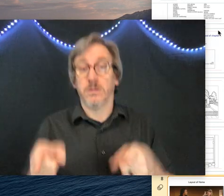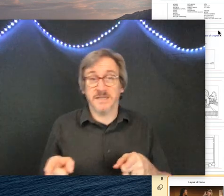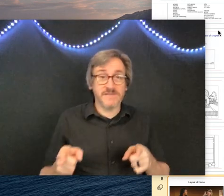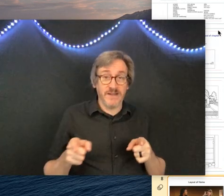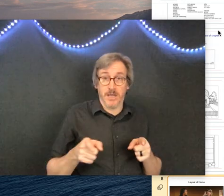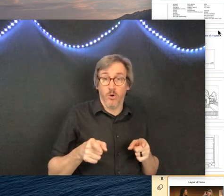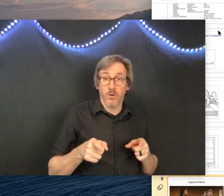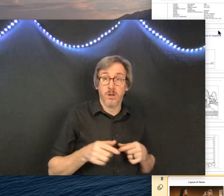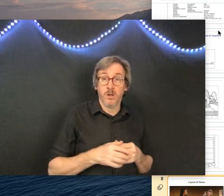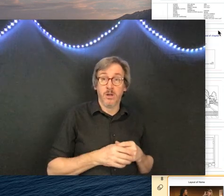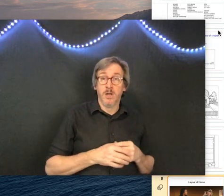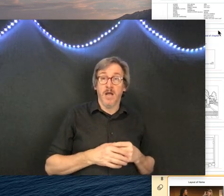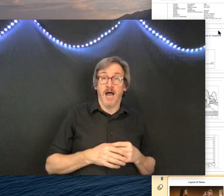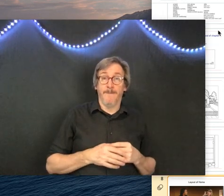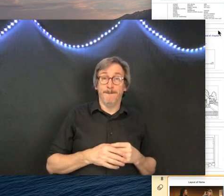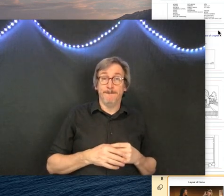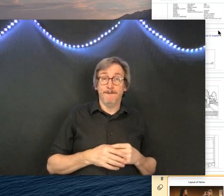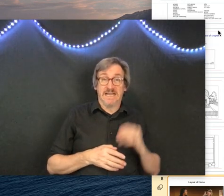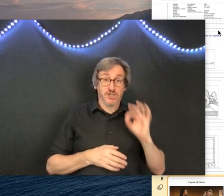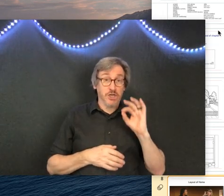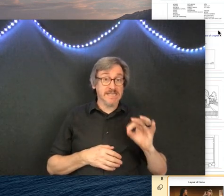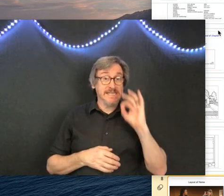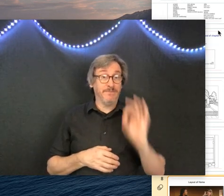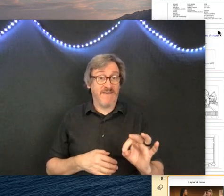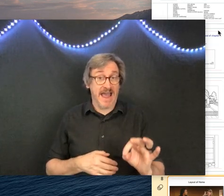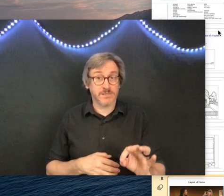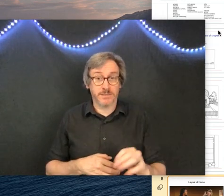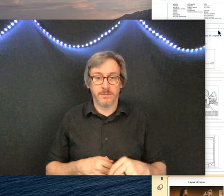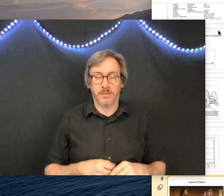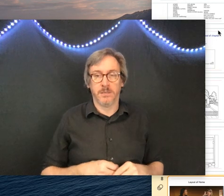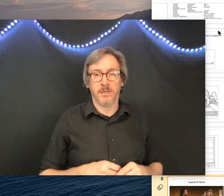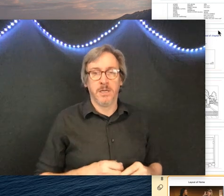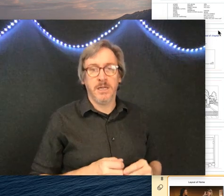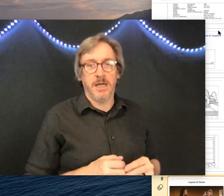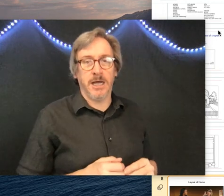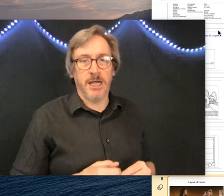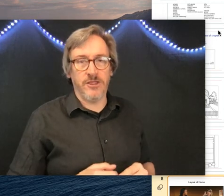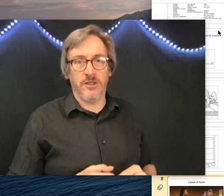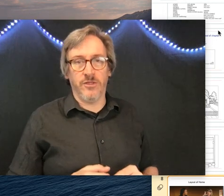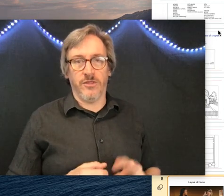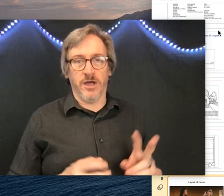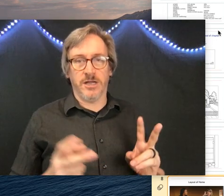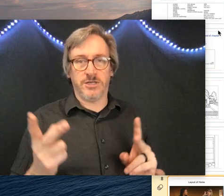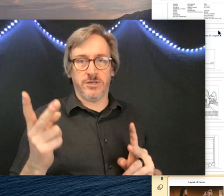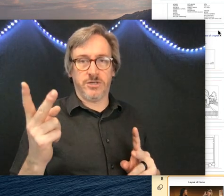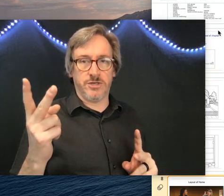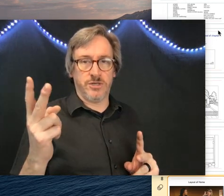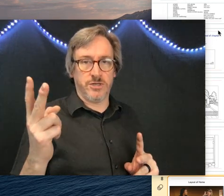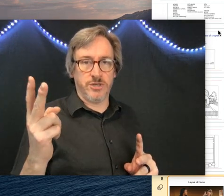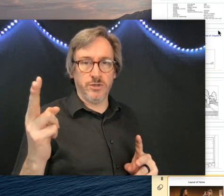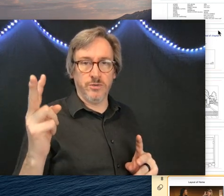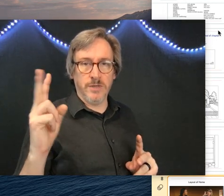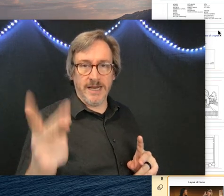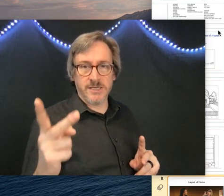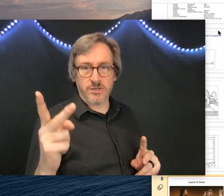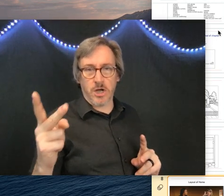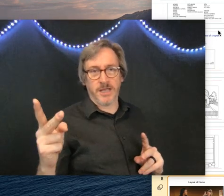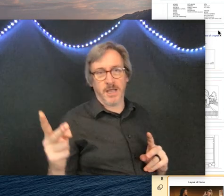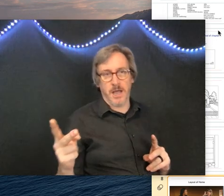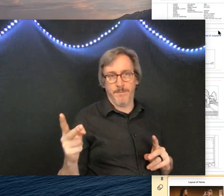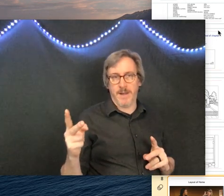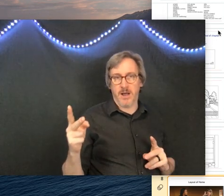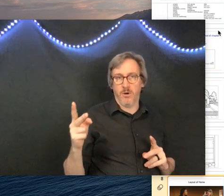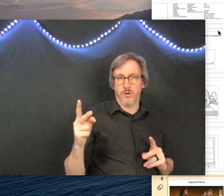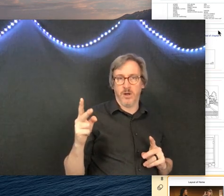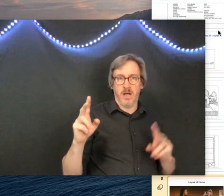Now, this video, it's going to seem fast. The two ladies are